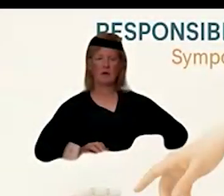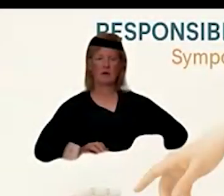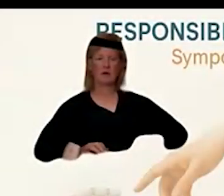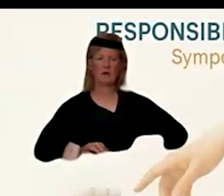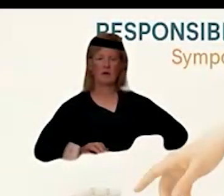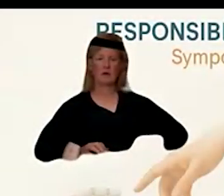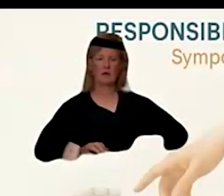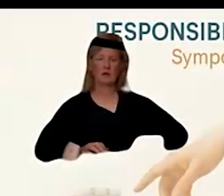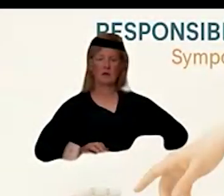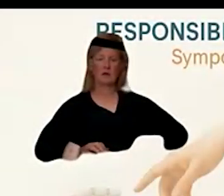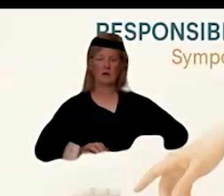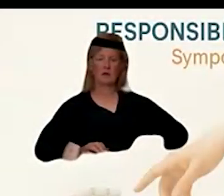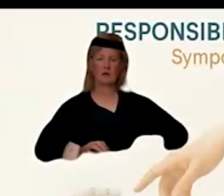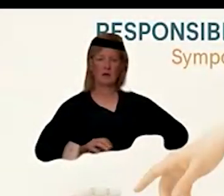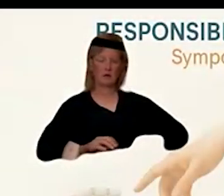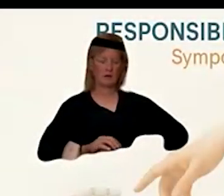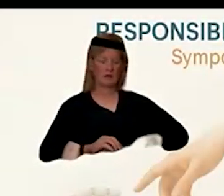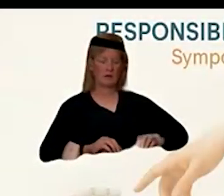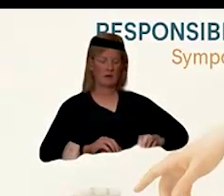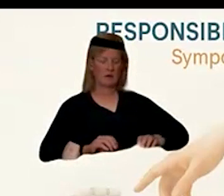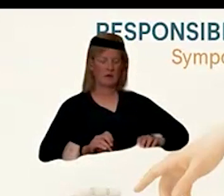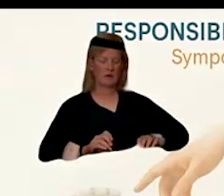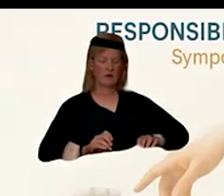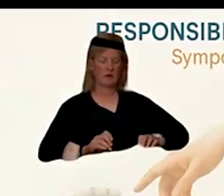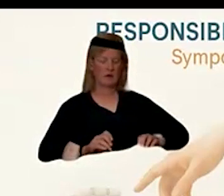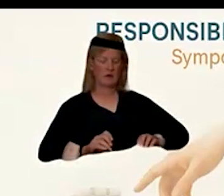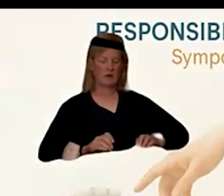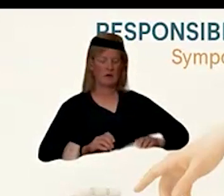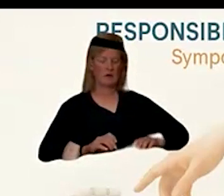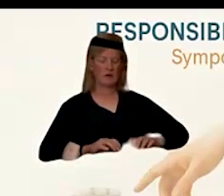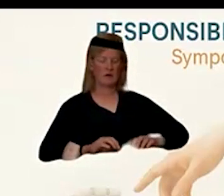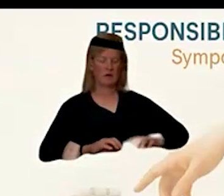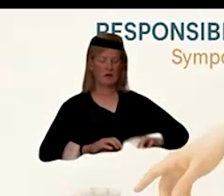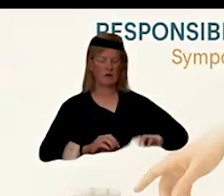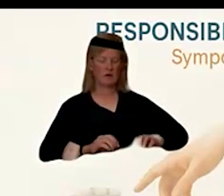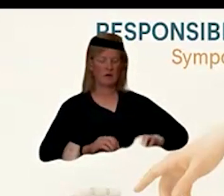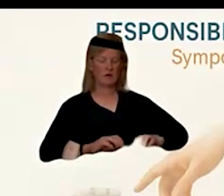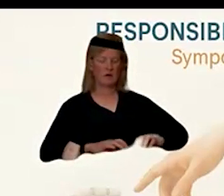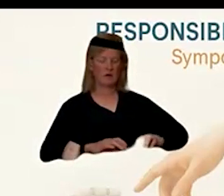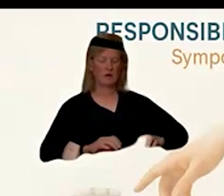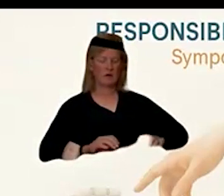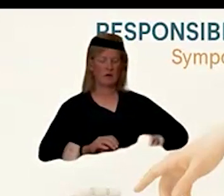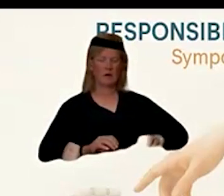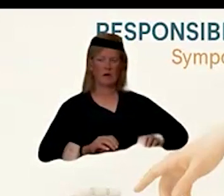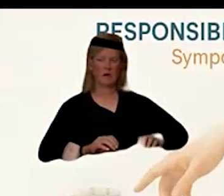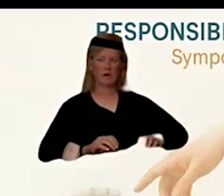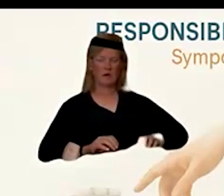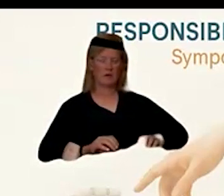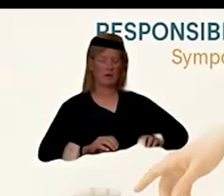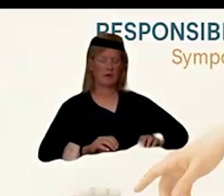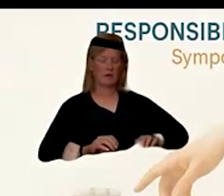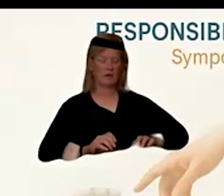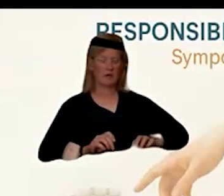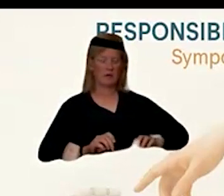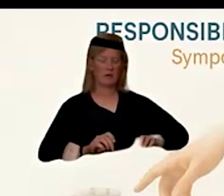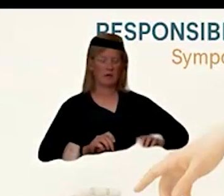data commons that I think is very important. And maybe I think the challenge with talking about data commons, this is my challenge now in